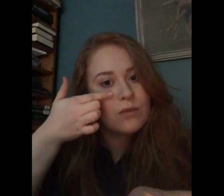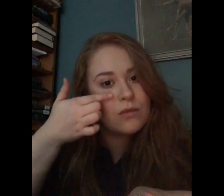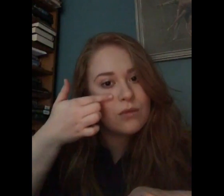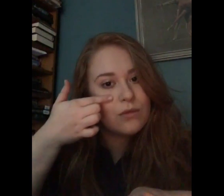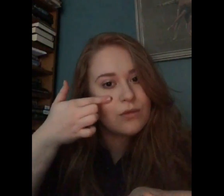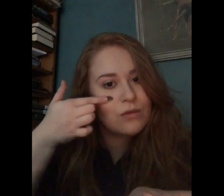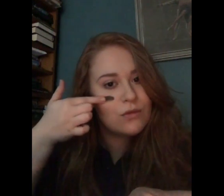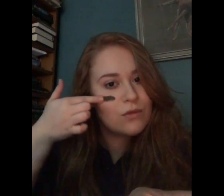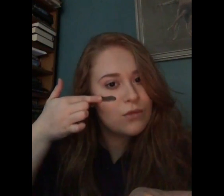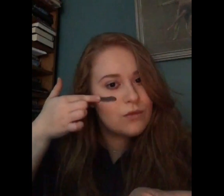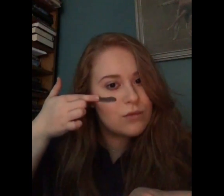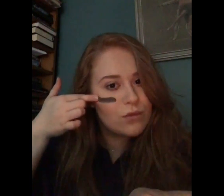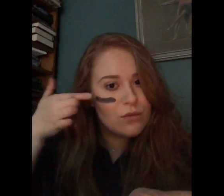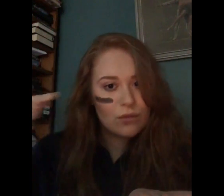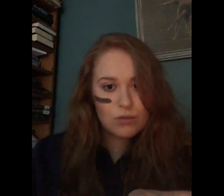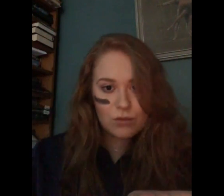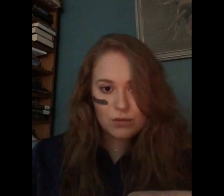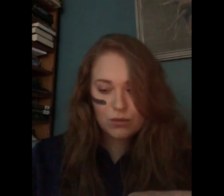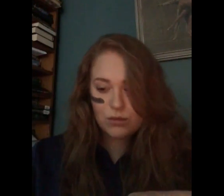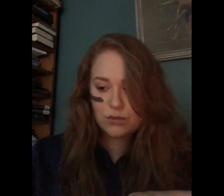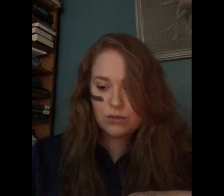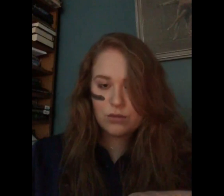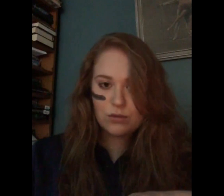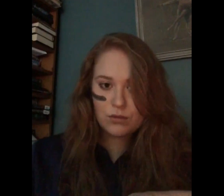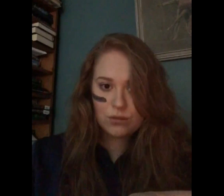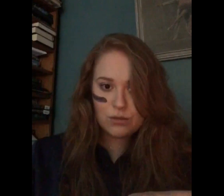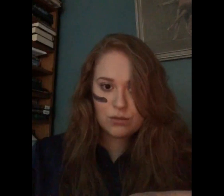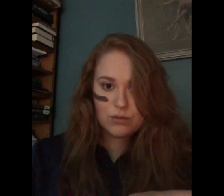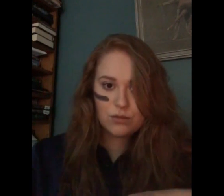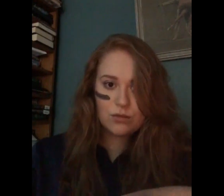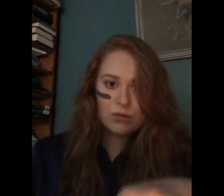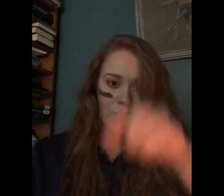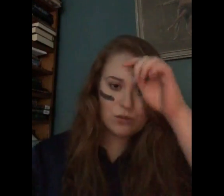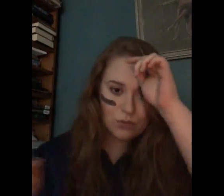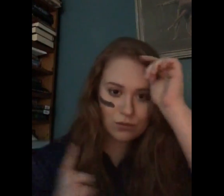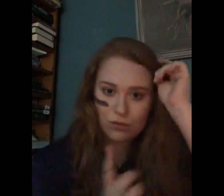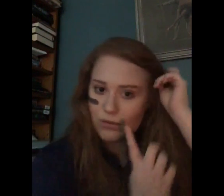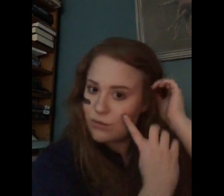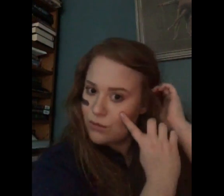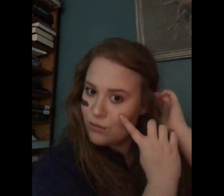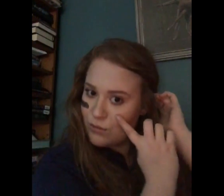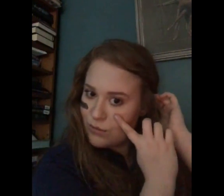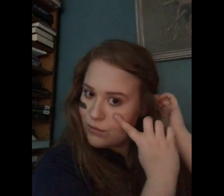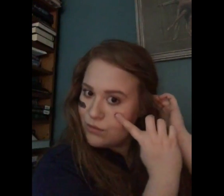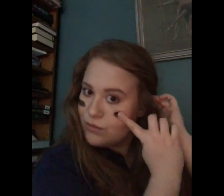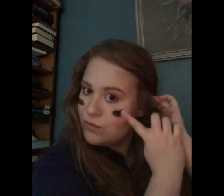freckles on my faces I'll cover all the bases